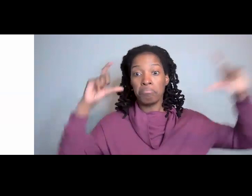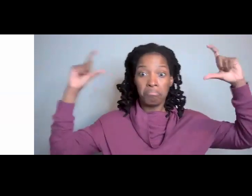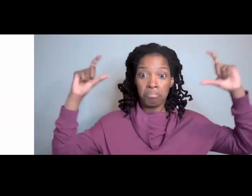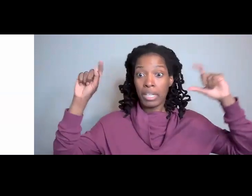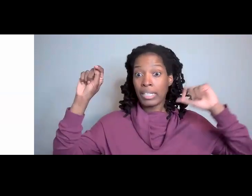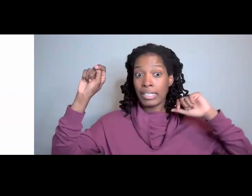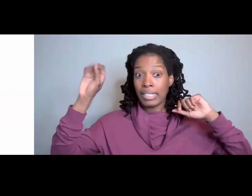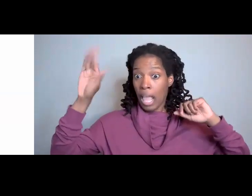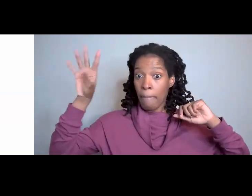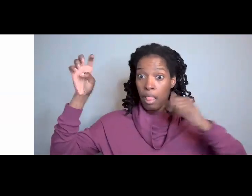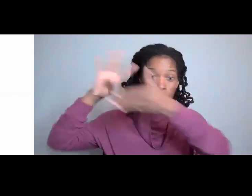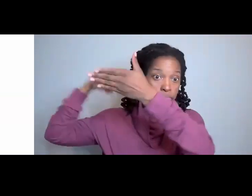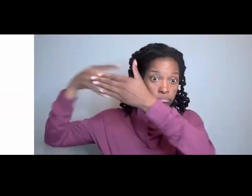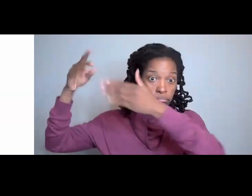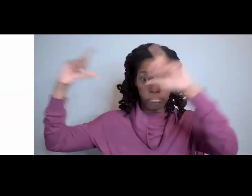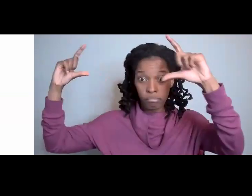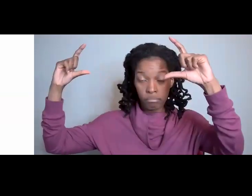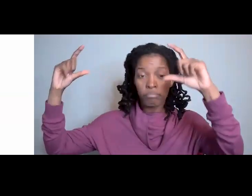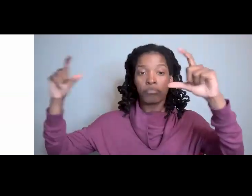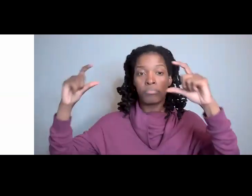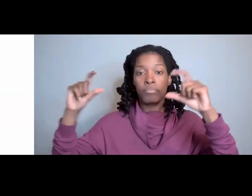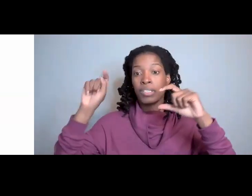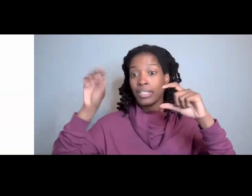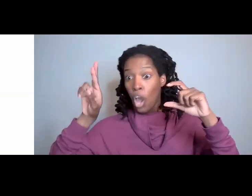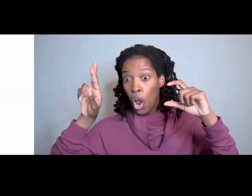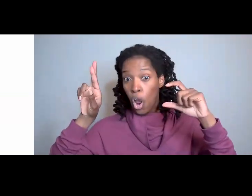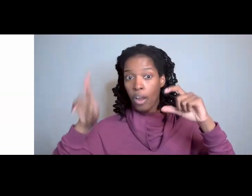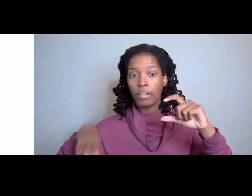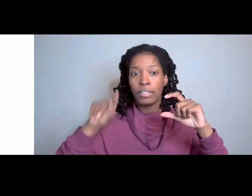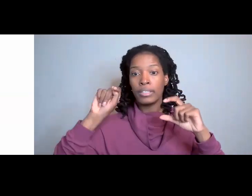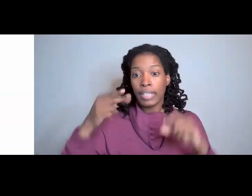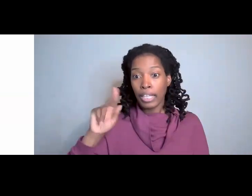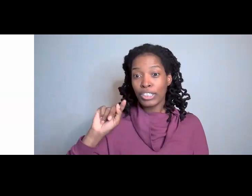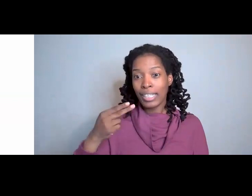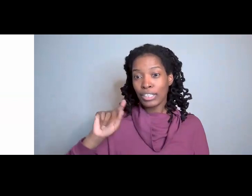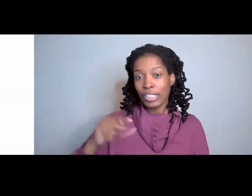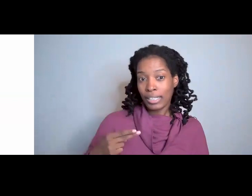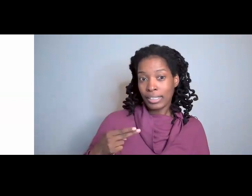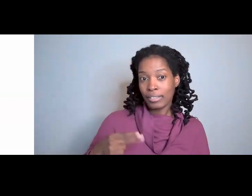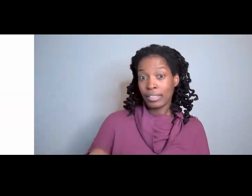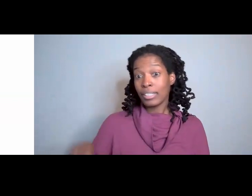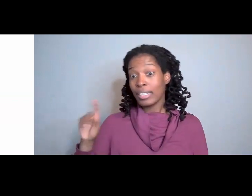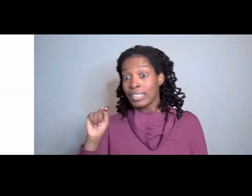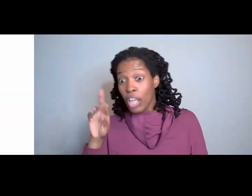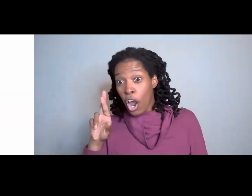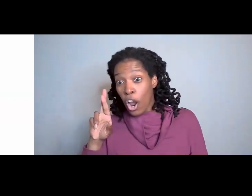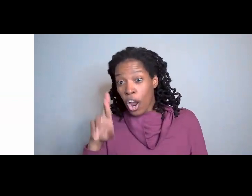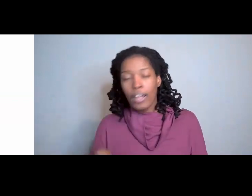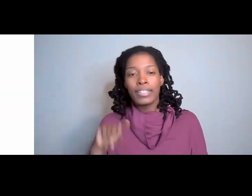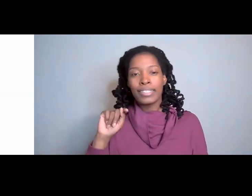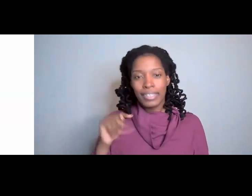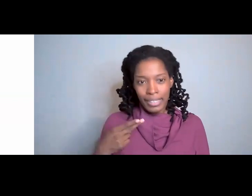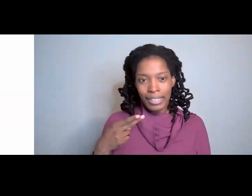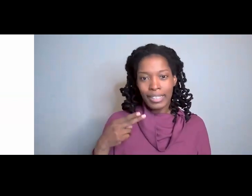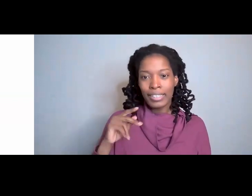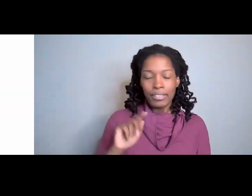TR, TD, TR, and TD. This is why we always recommend having